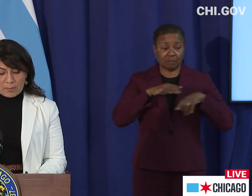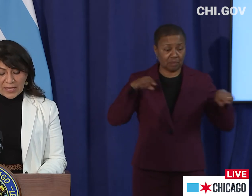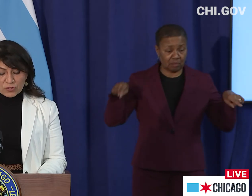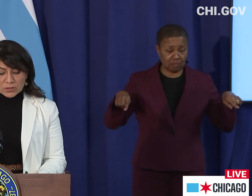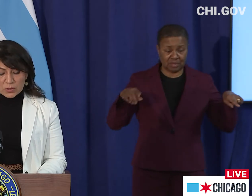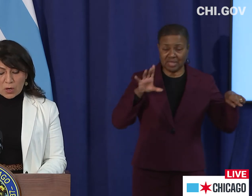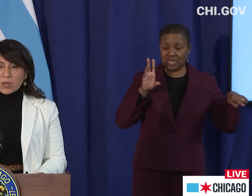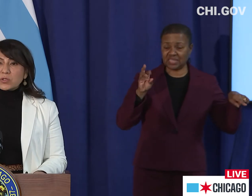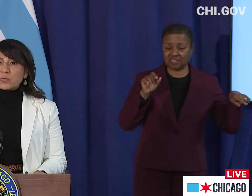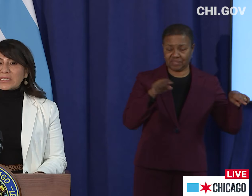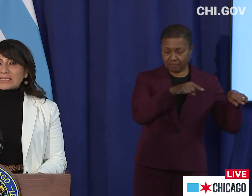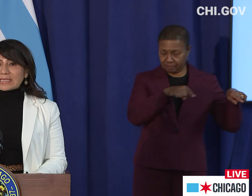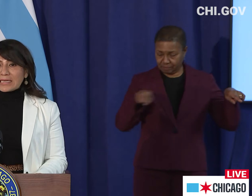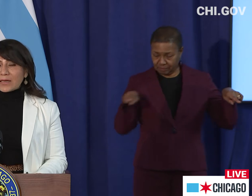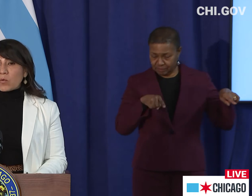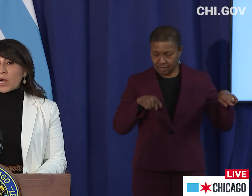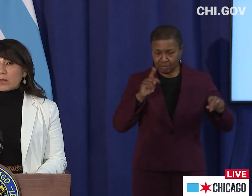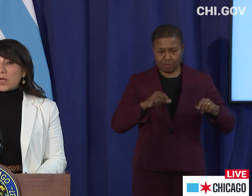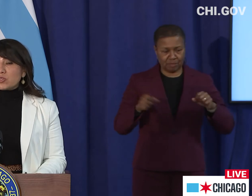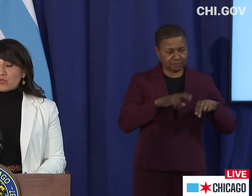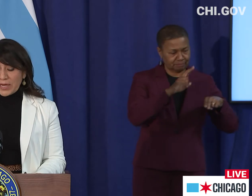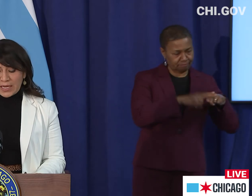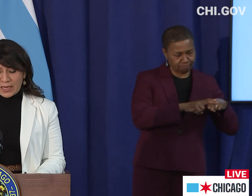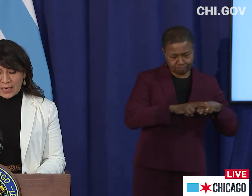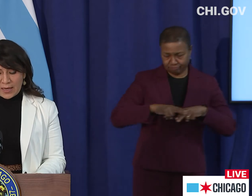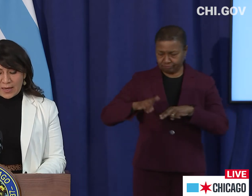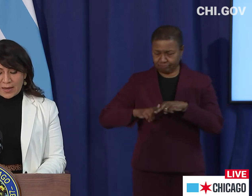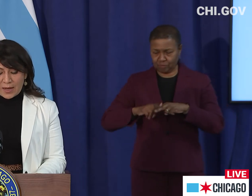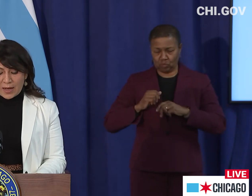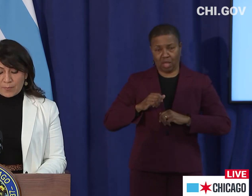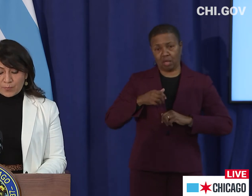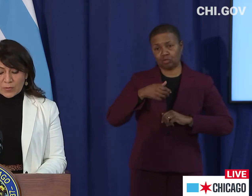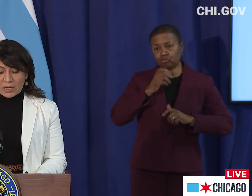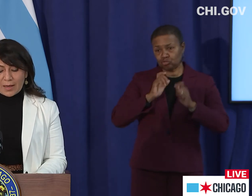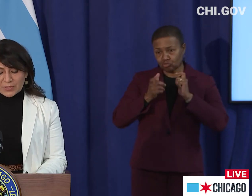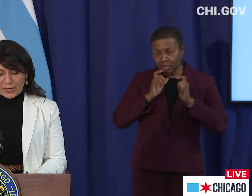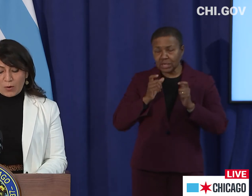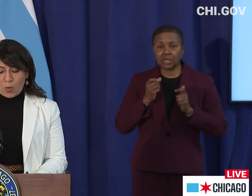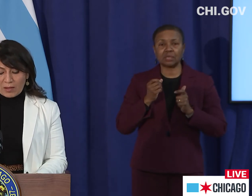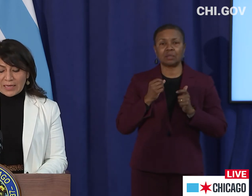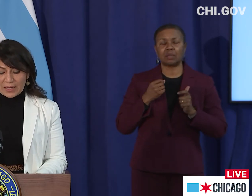tables. Patrons must also be seated while drinking,